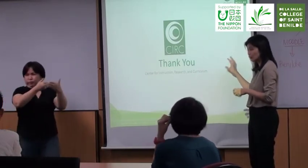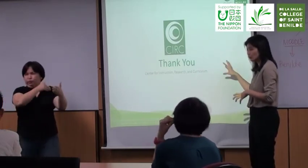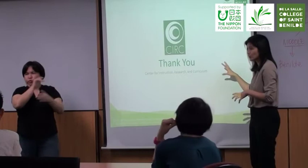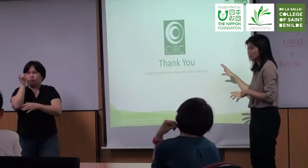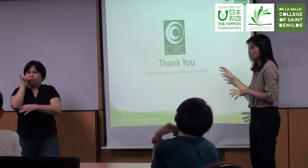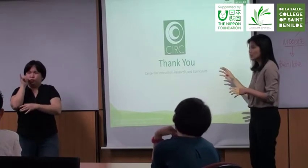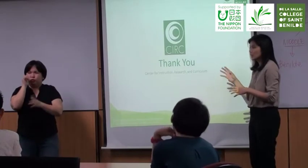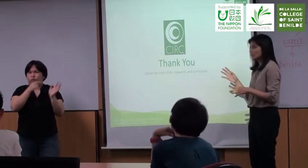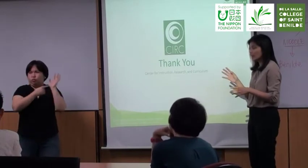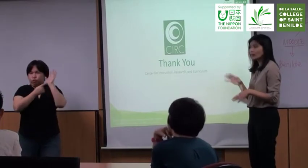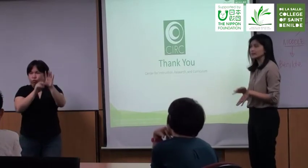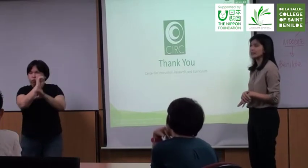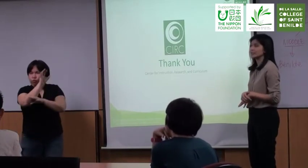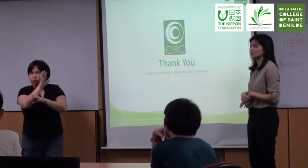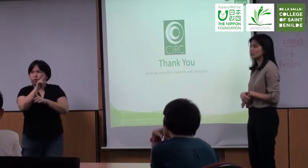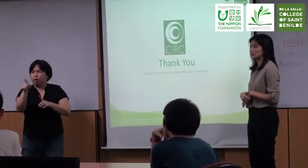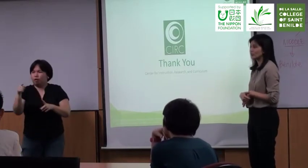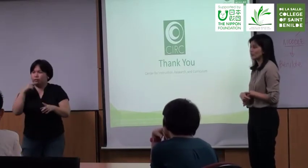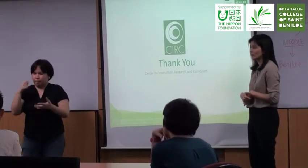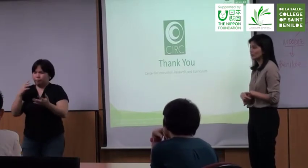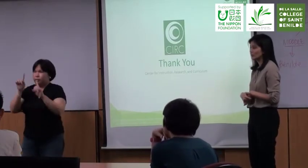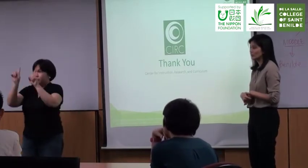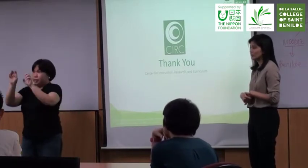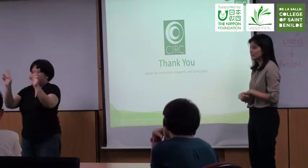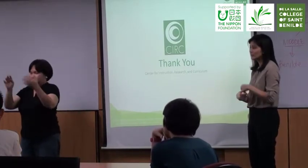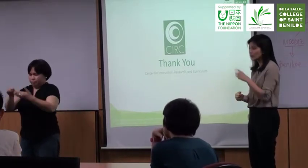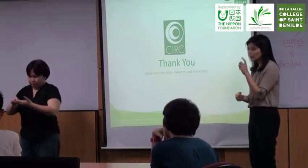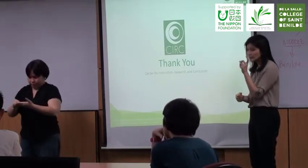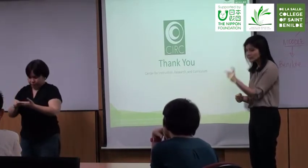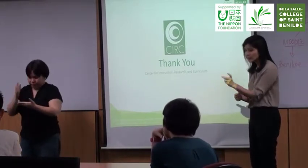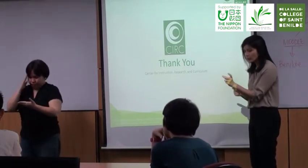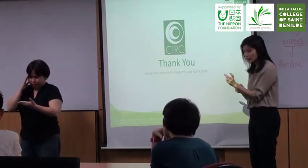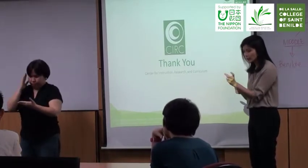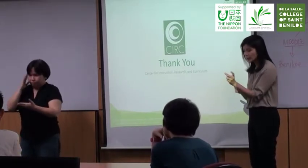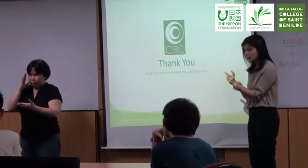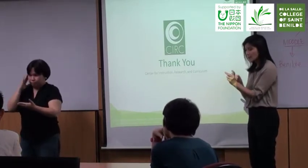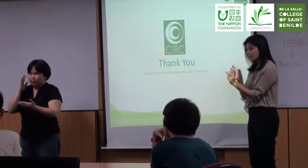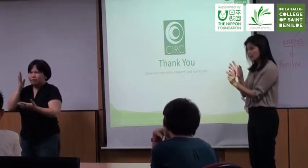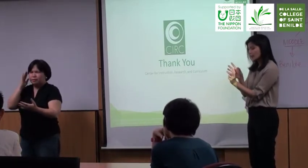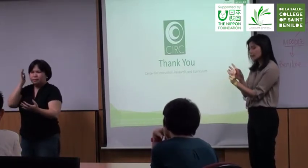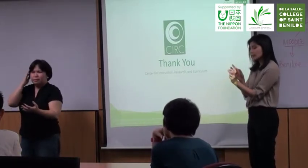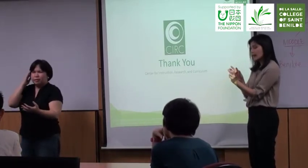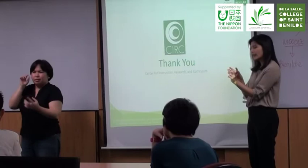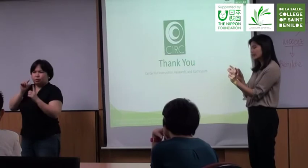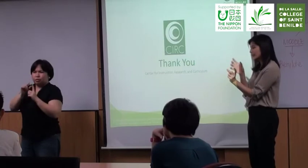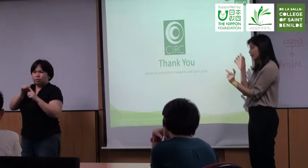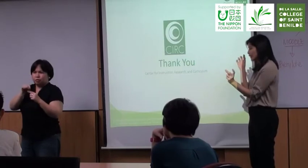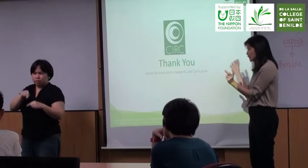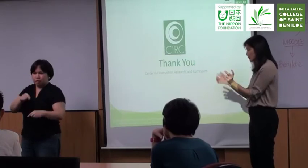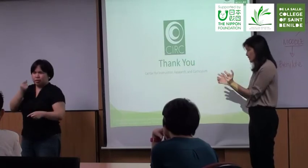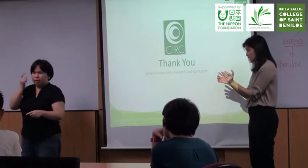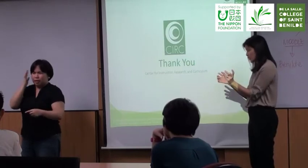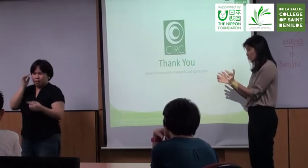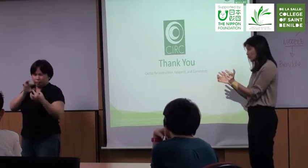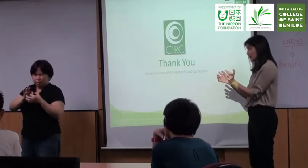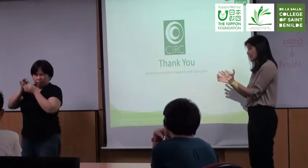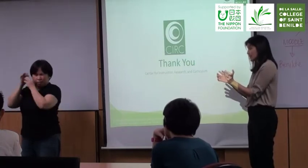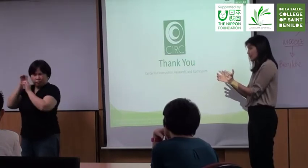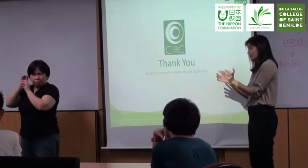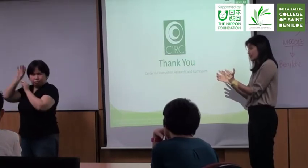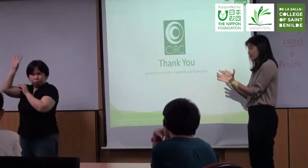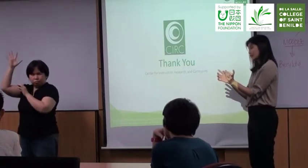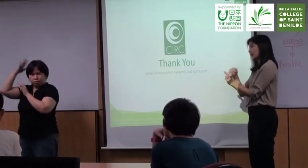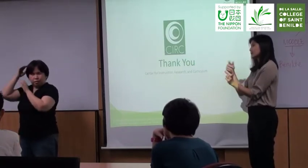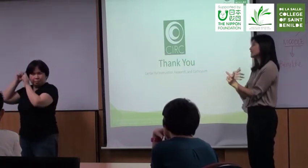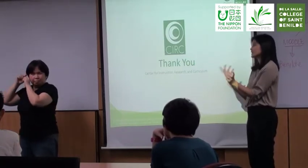strategies that I used, that was lessened also. It's kind of like when they see the word, they have a graphical representation of